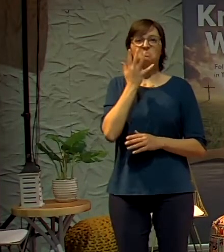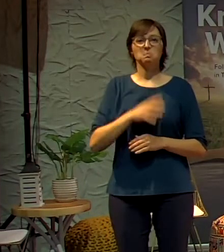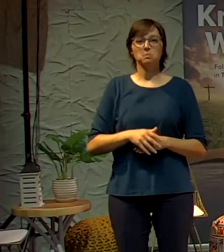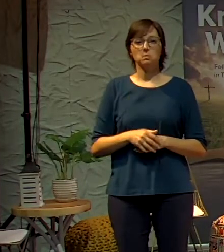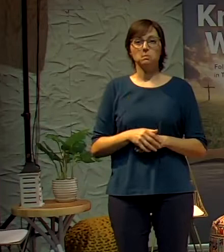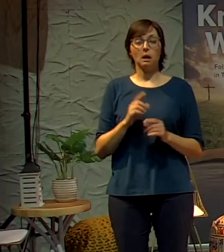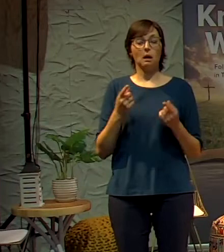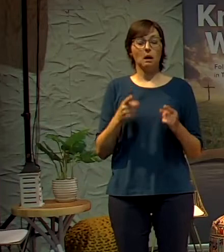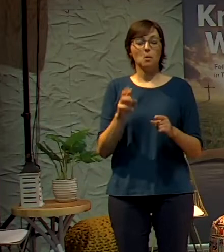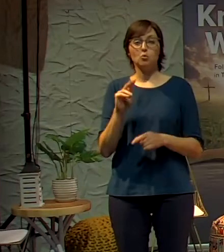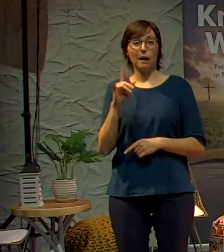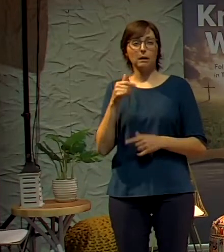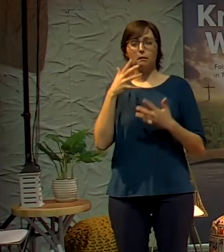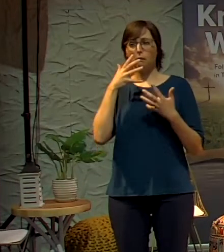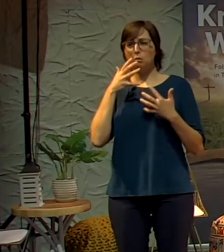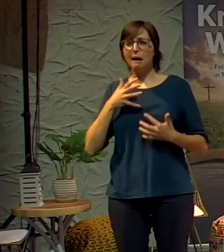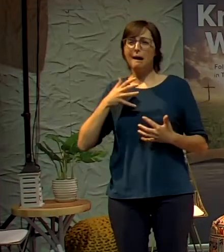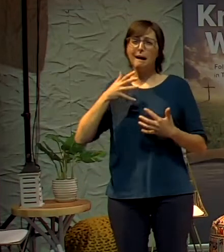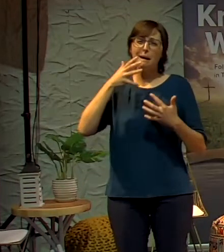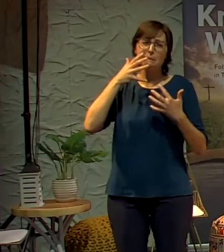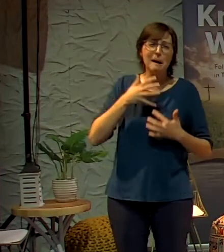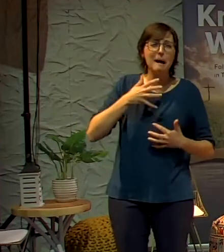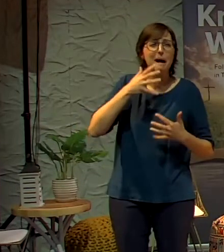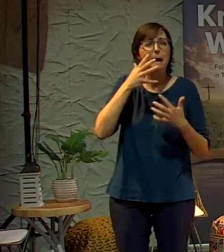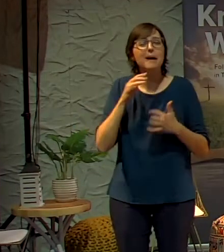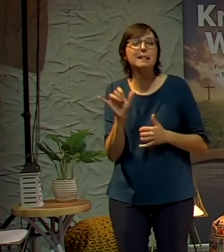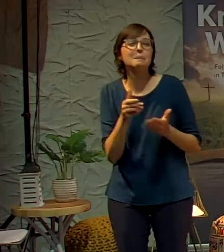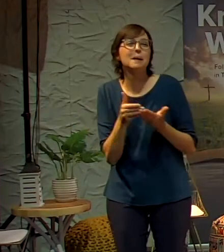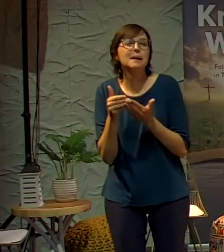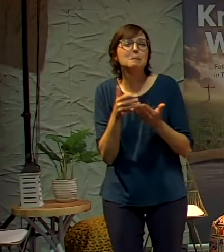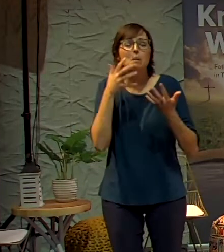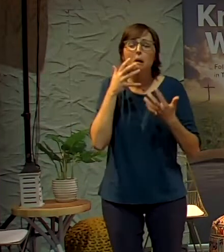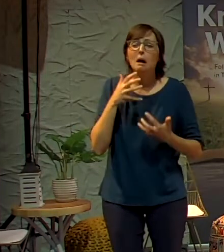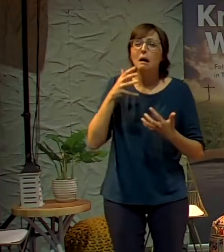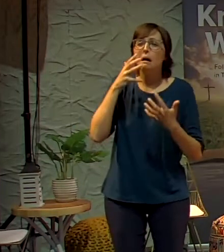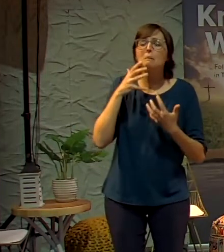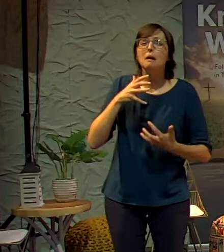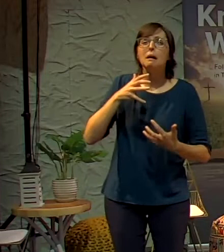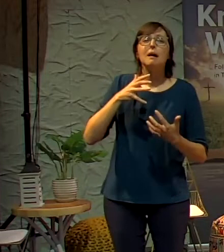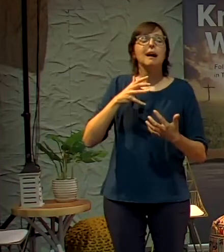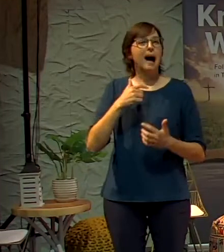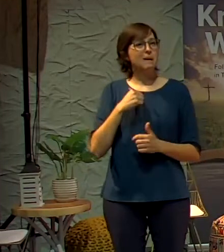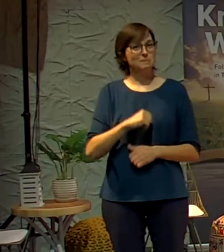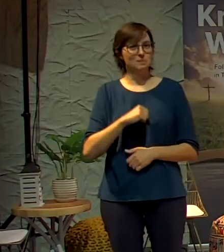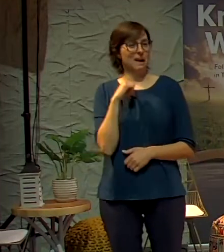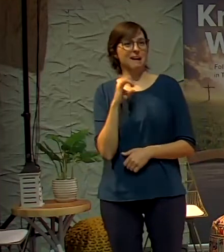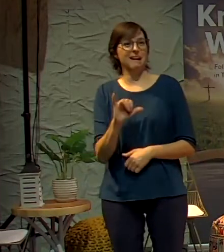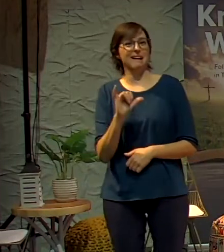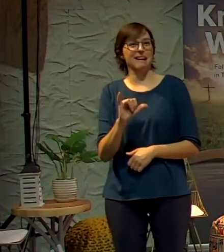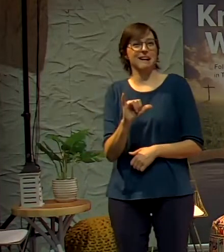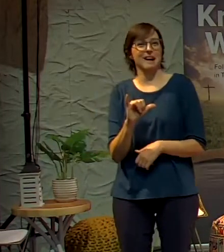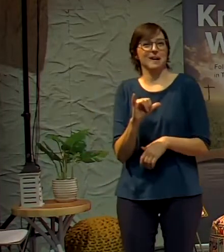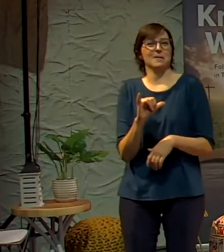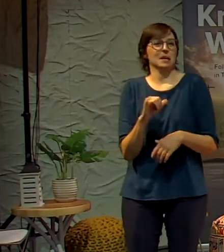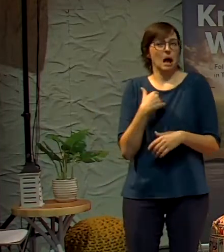it. He cried like a little baby, you know? And I was so proud of him, and I, you know, because he was like, I don't know, I can't believe I